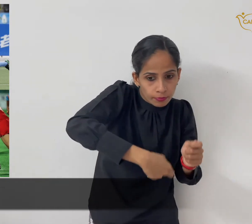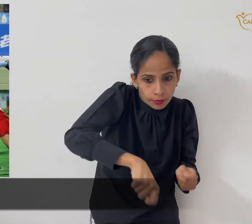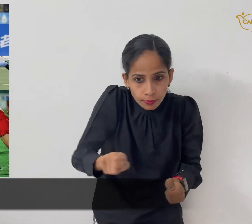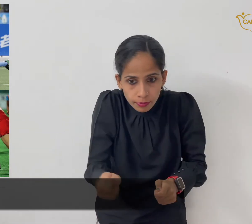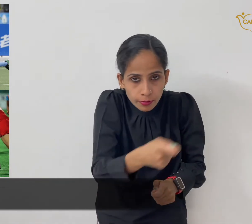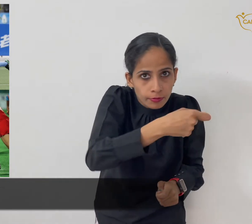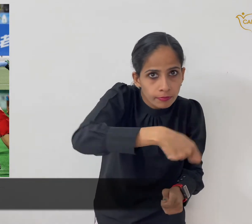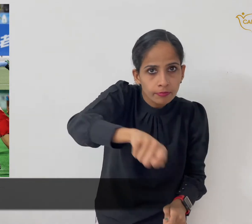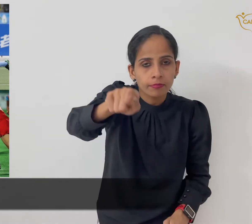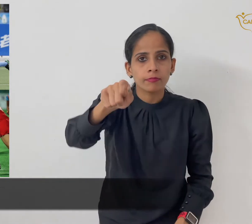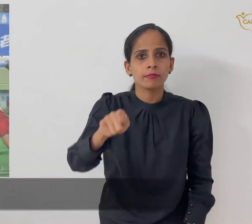Hockey.